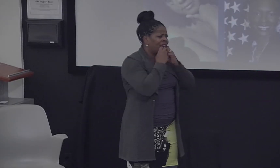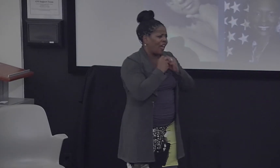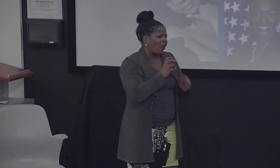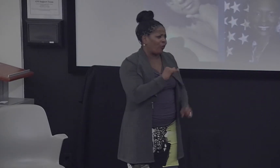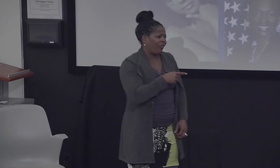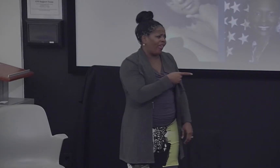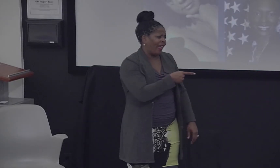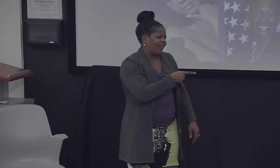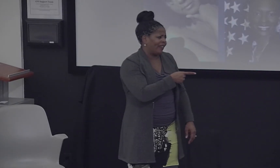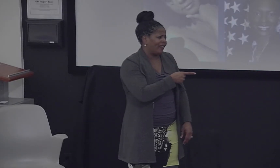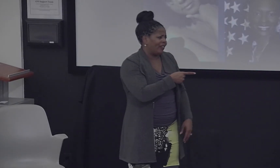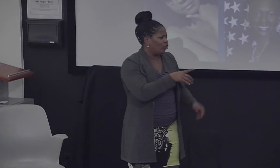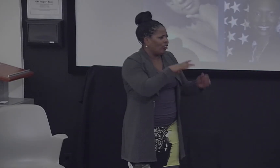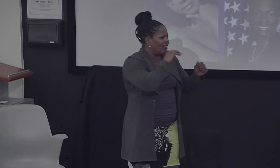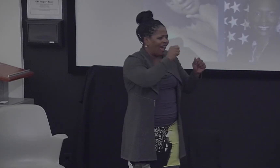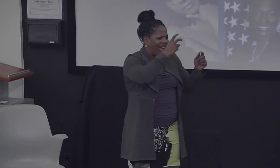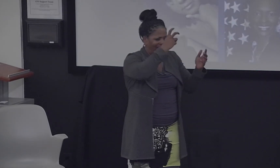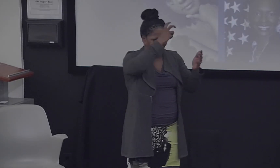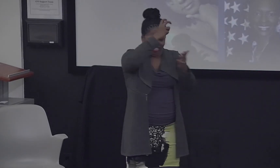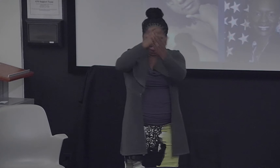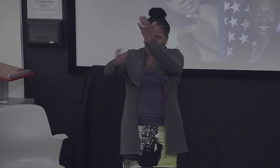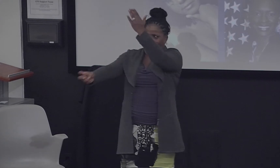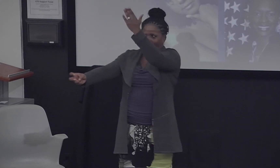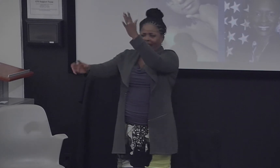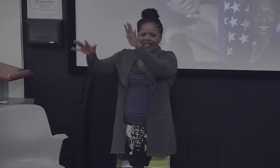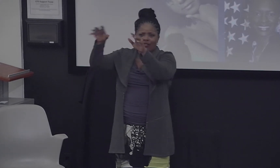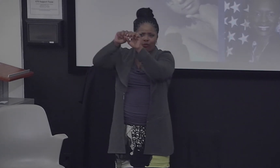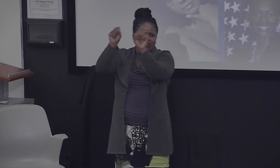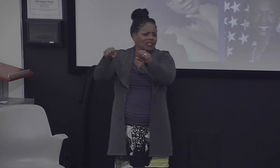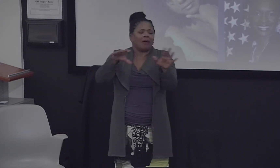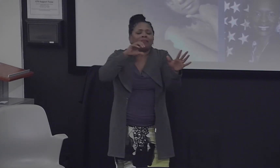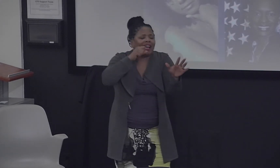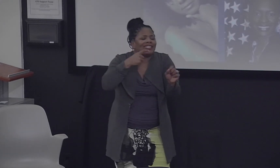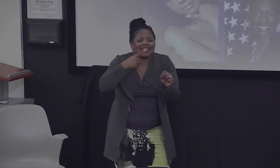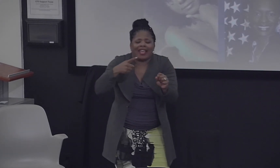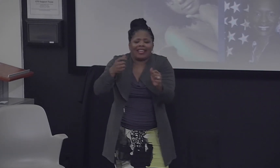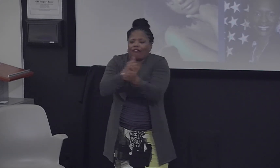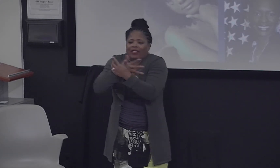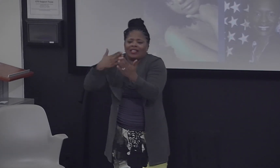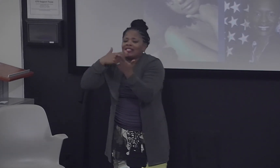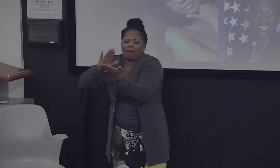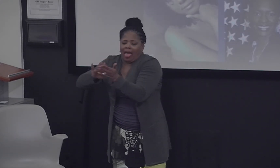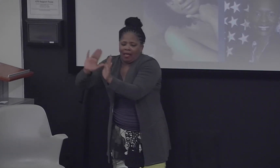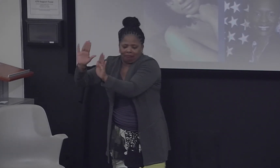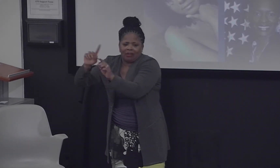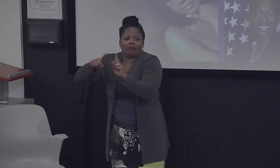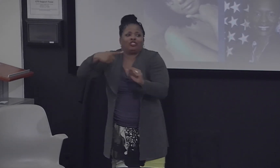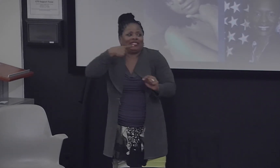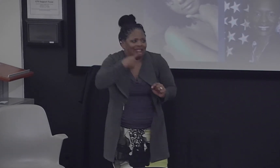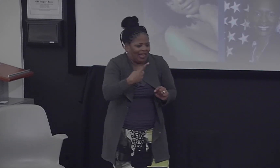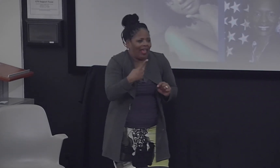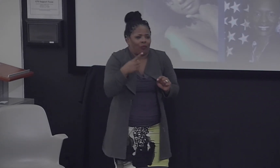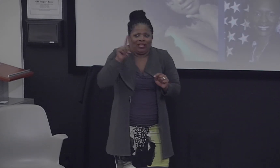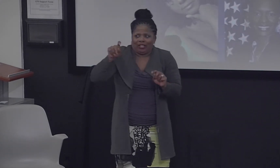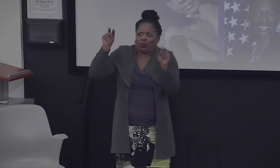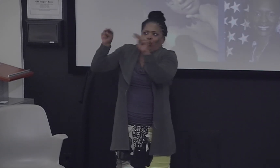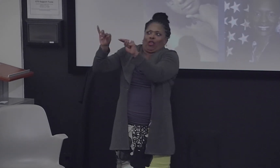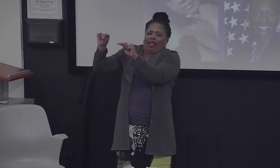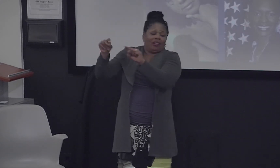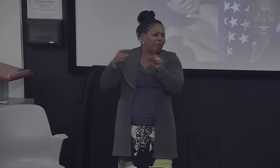So you're talking about the value of getting requests to the community as opposed to being these larger systems. And again, not saying that that in and of itself is